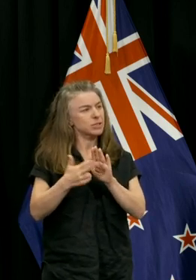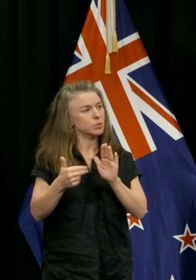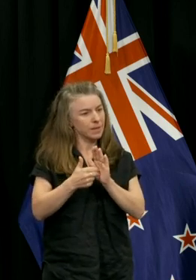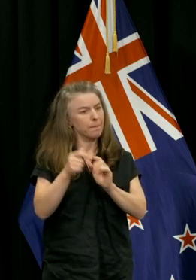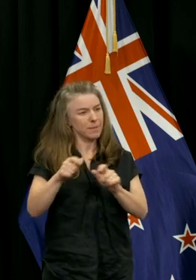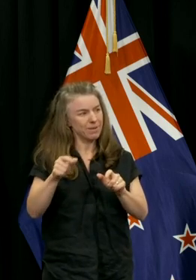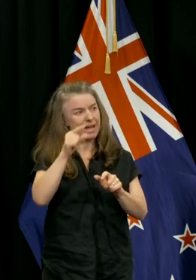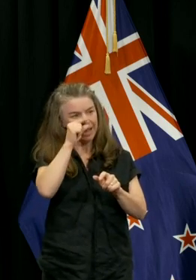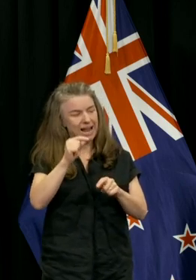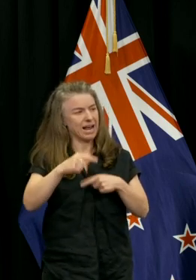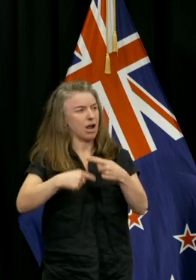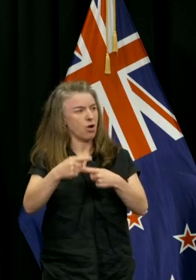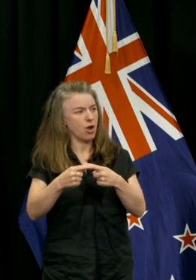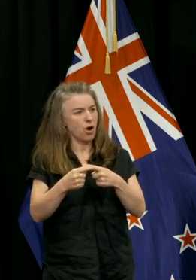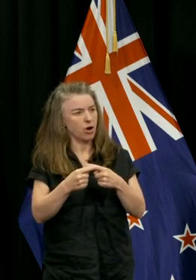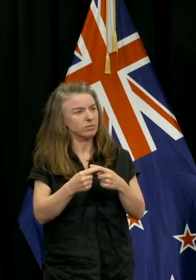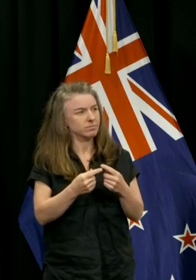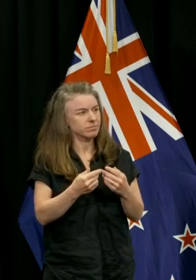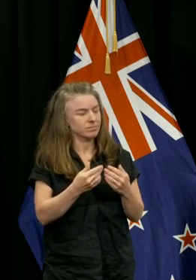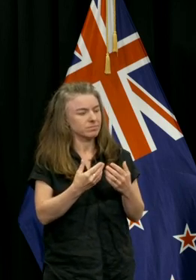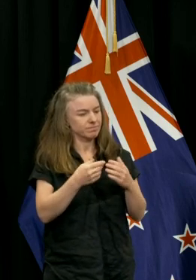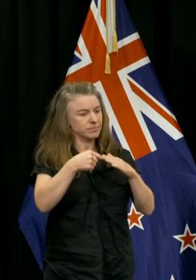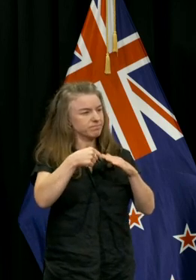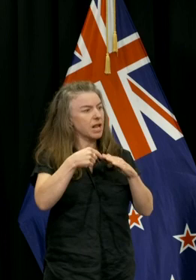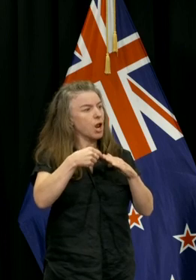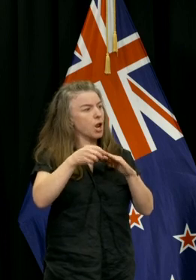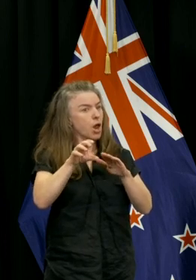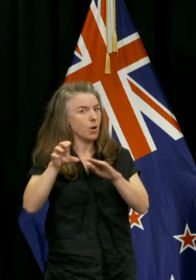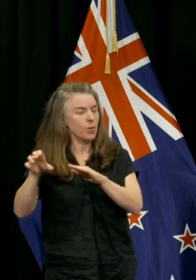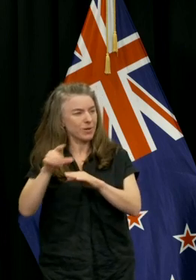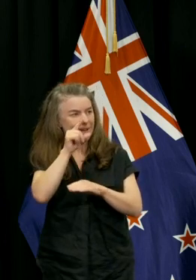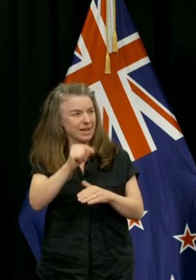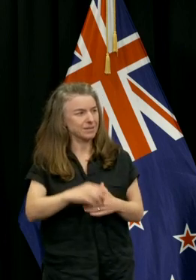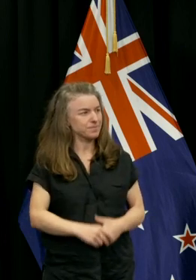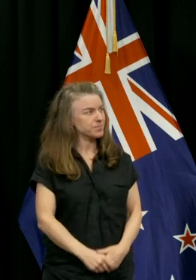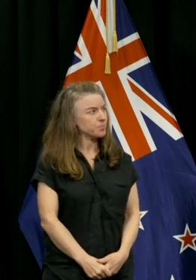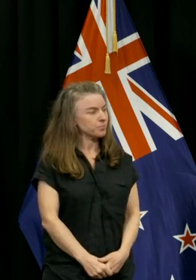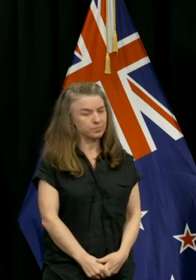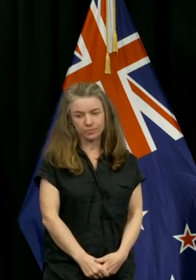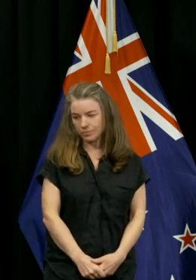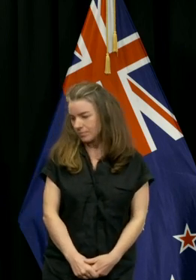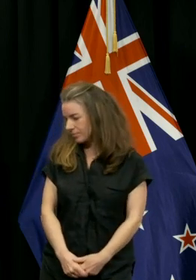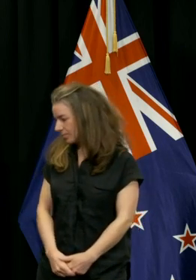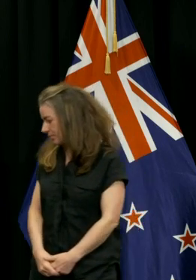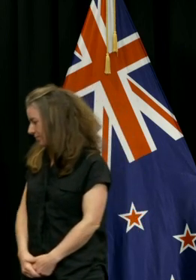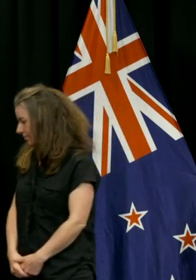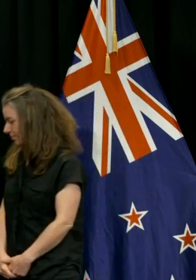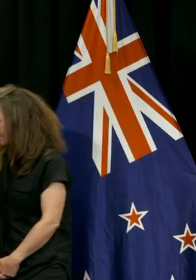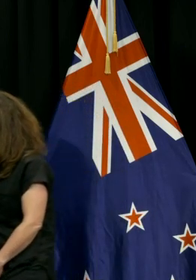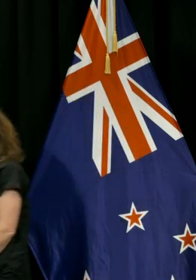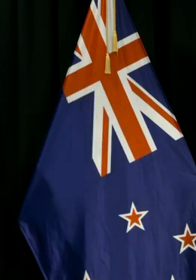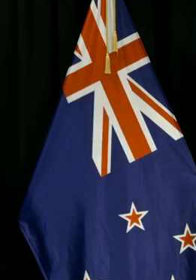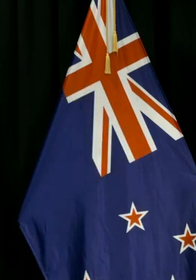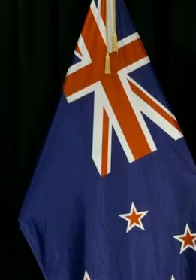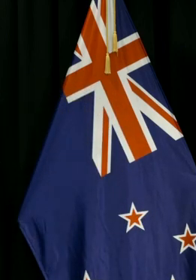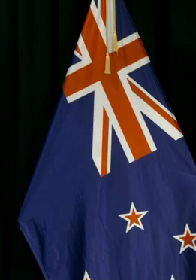be able to continue to take on debt. Look, I understand some of you will be asking questions on behalf of others. Feel free to do that, and you only need to give who